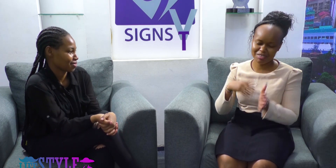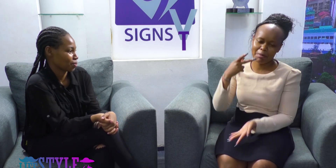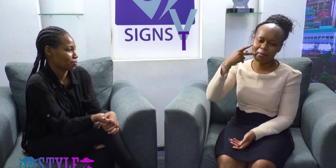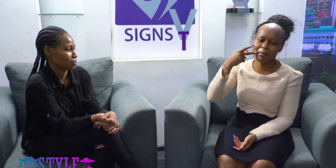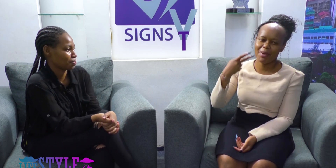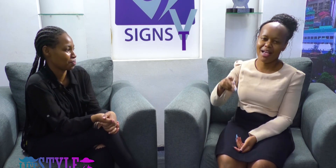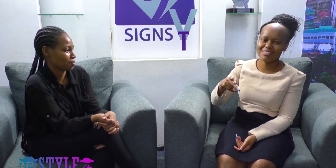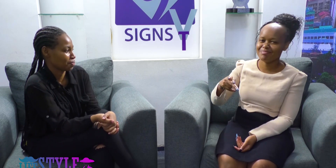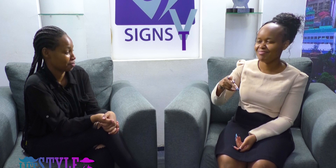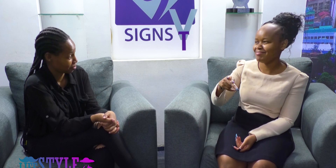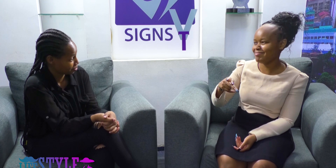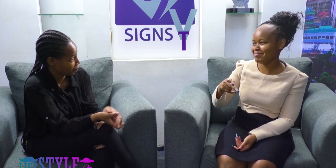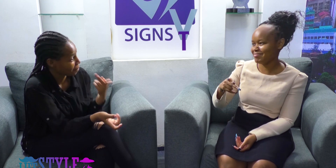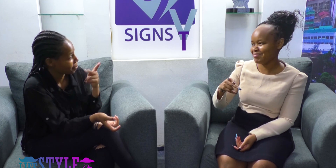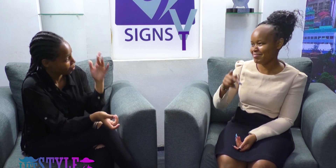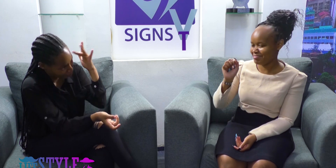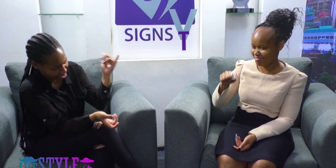My favorite thing is